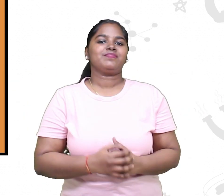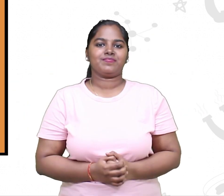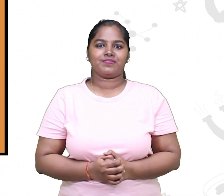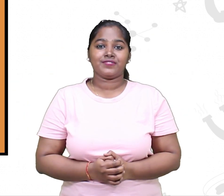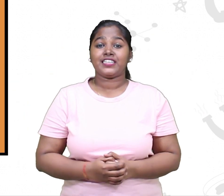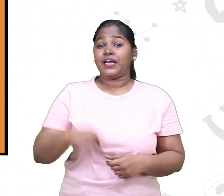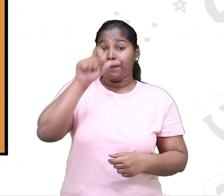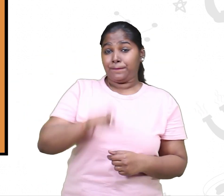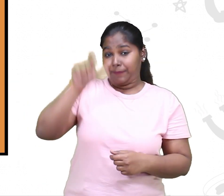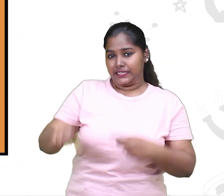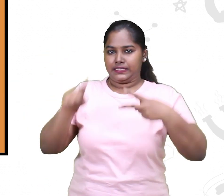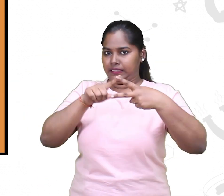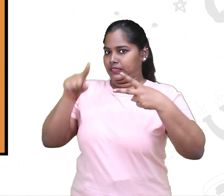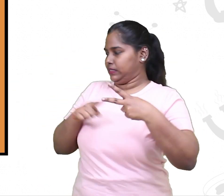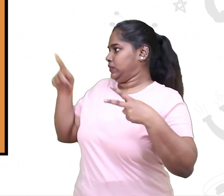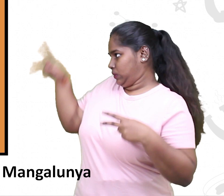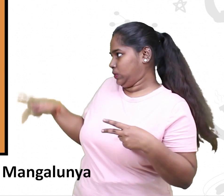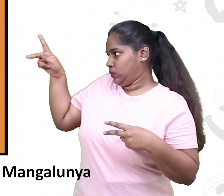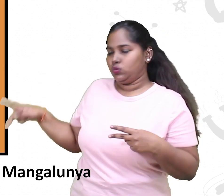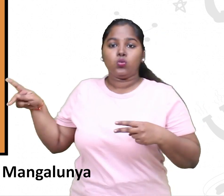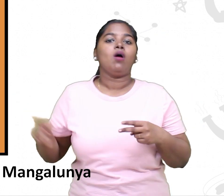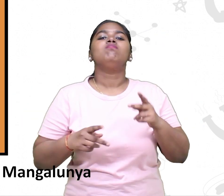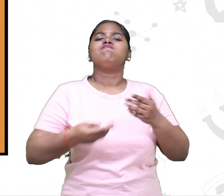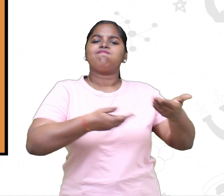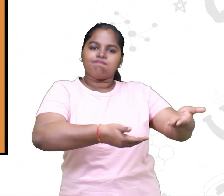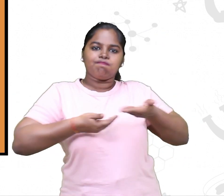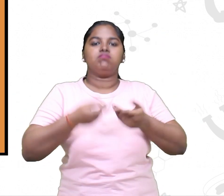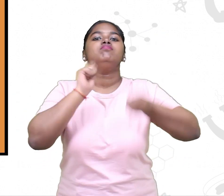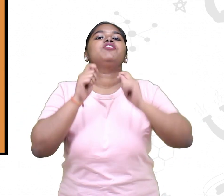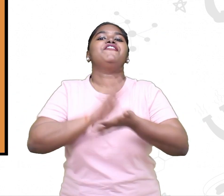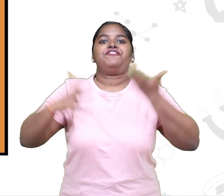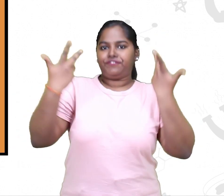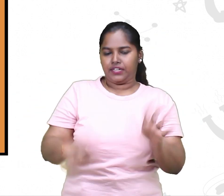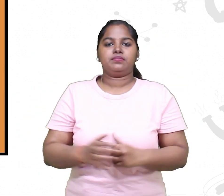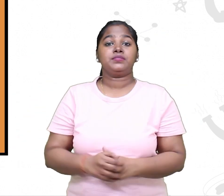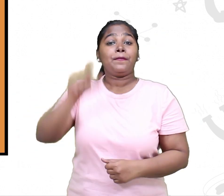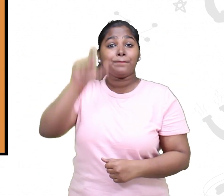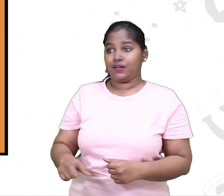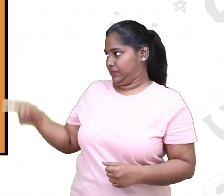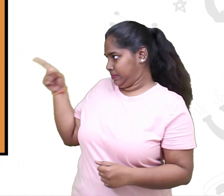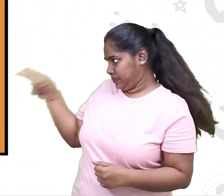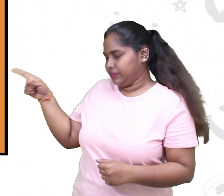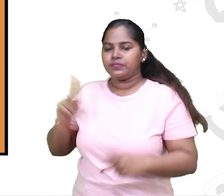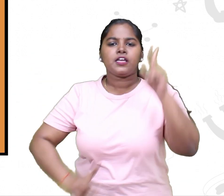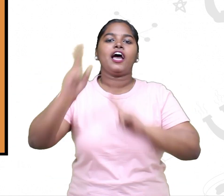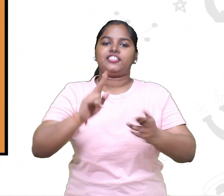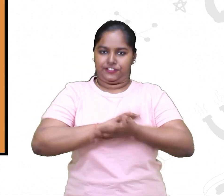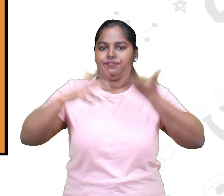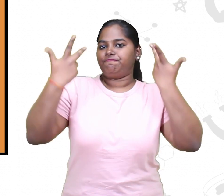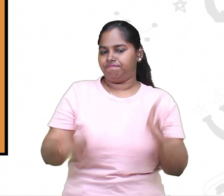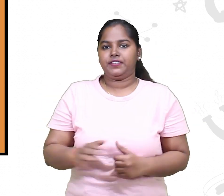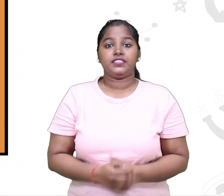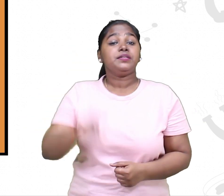on Instagram. Shweta N. Hegde and Ruchi Manglunia are the hosts for the podcast. Indulekha MS edited